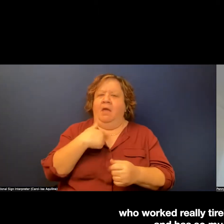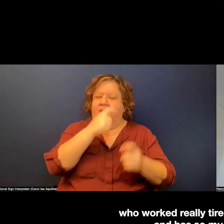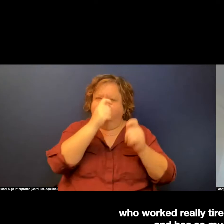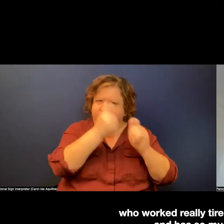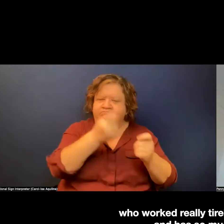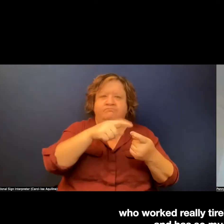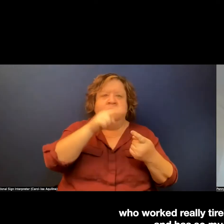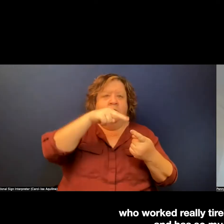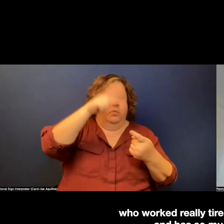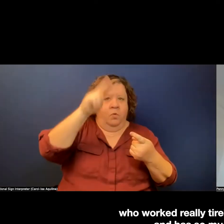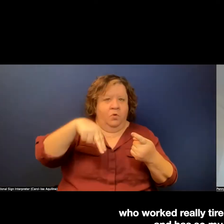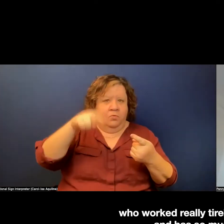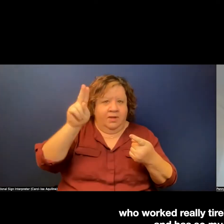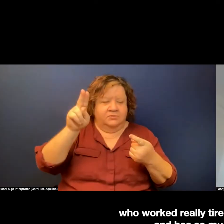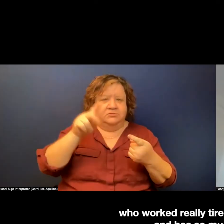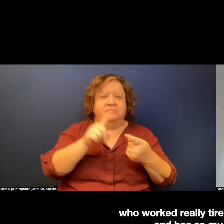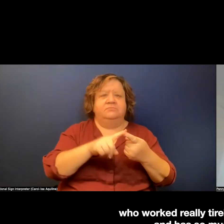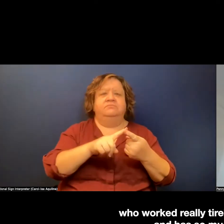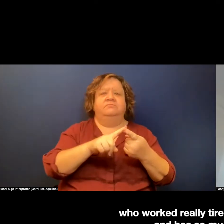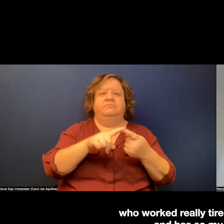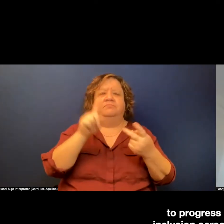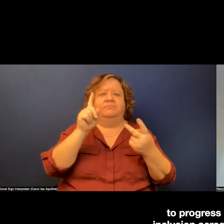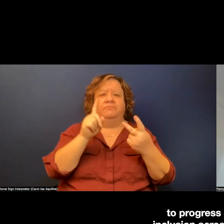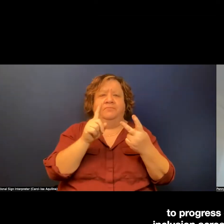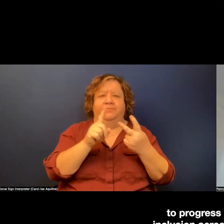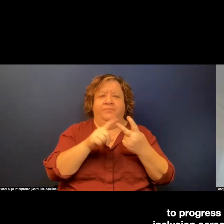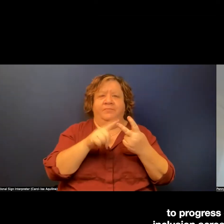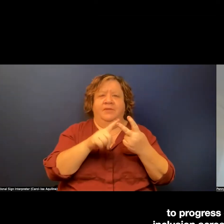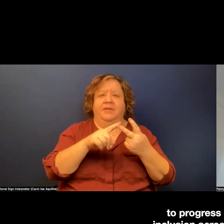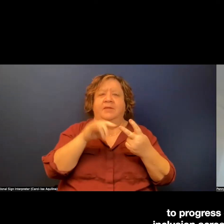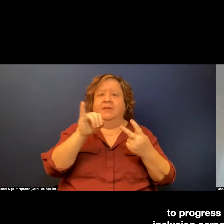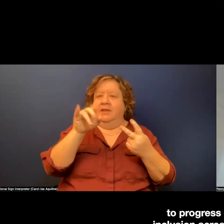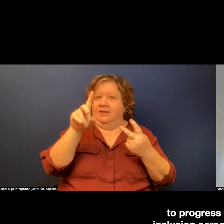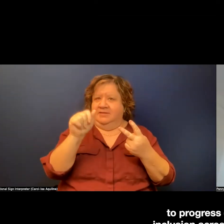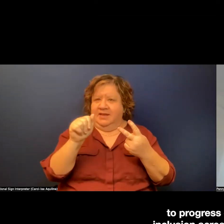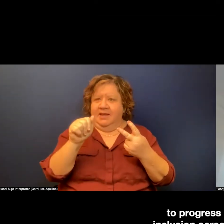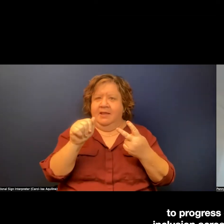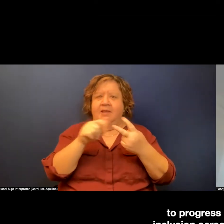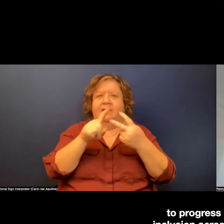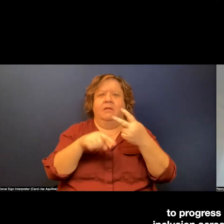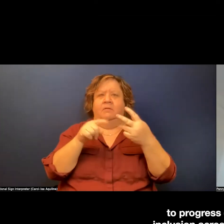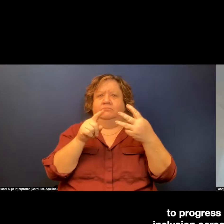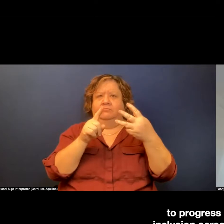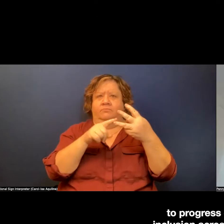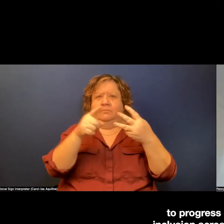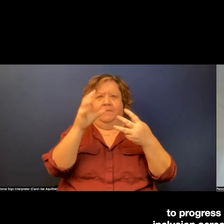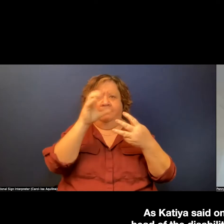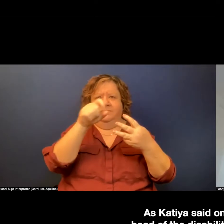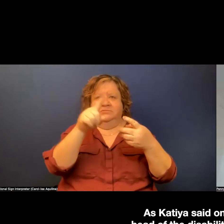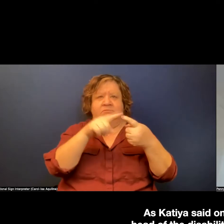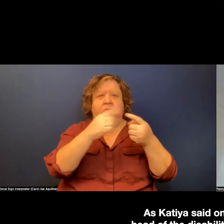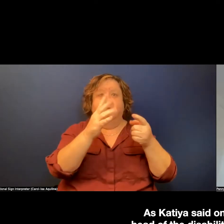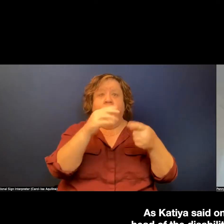who've worked really tirelessly on this event and have so much ambition to progress disability inclusion across the